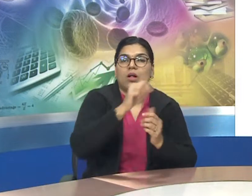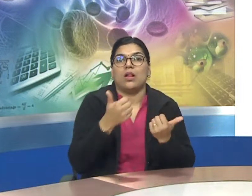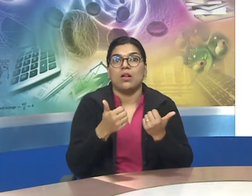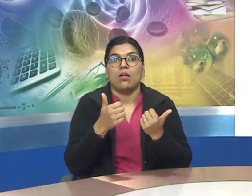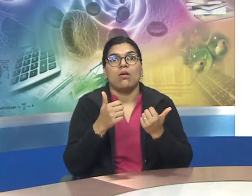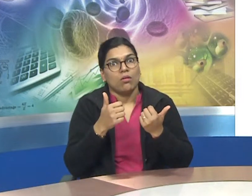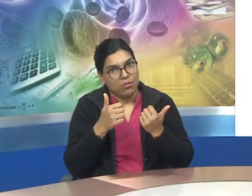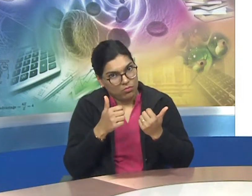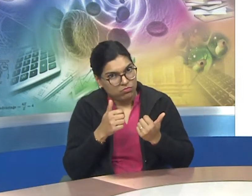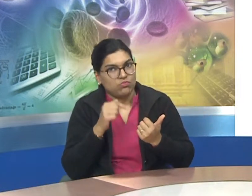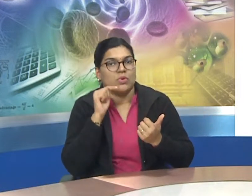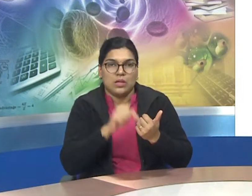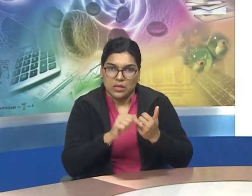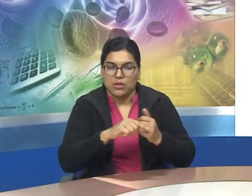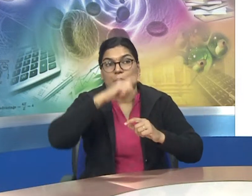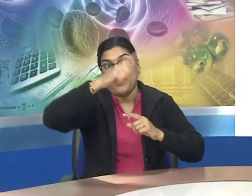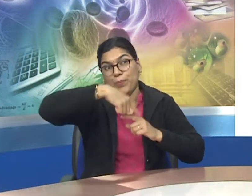electrical machines to run them.